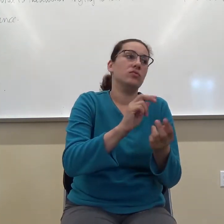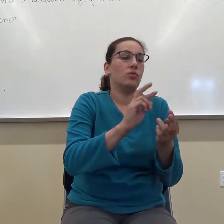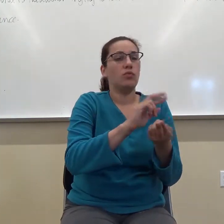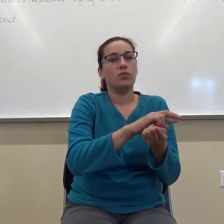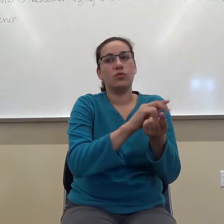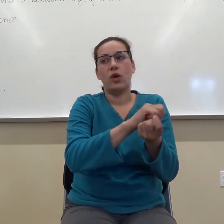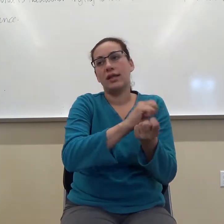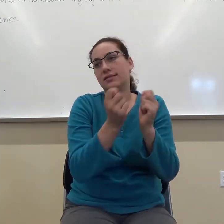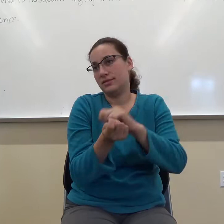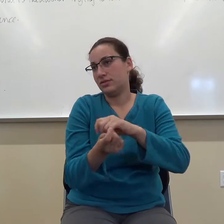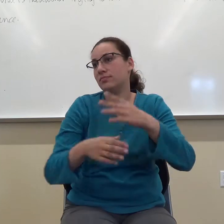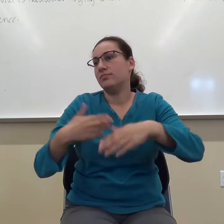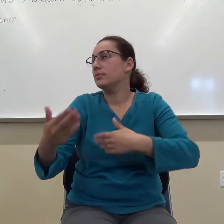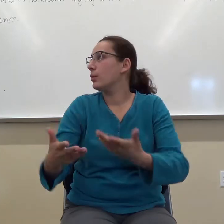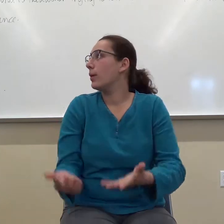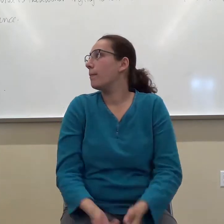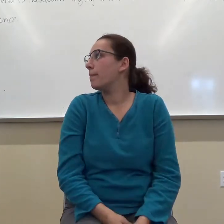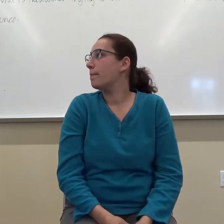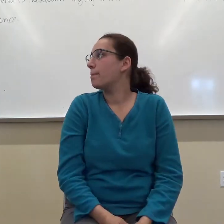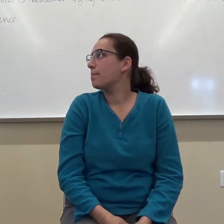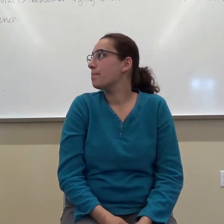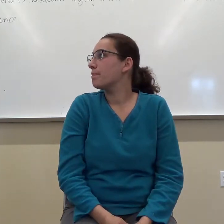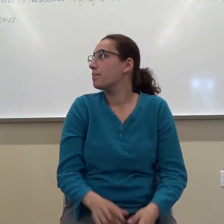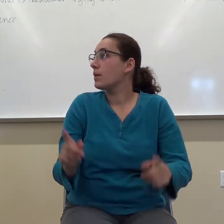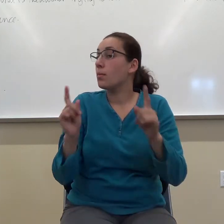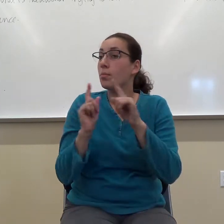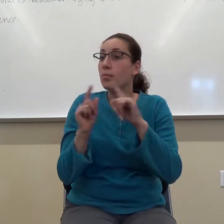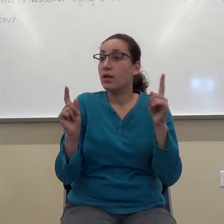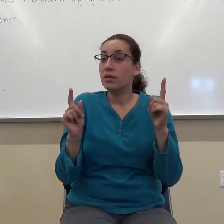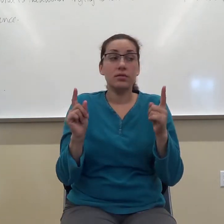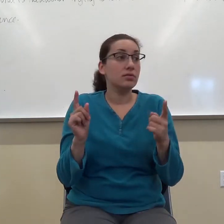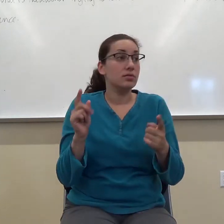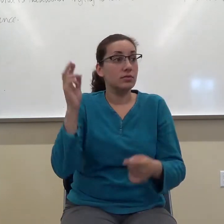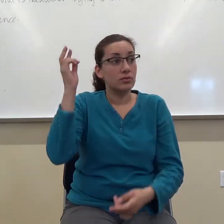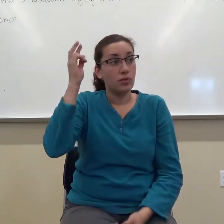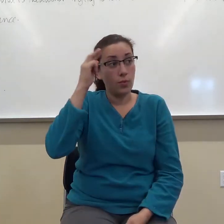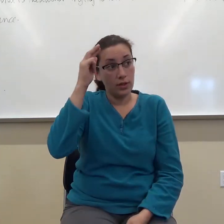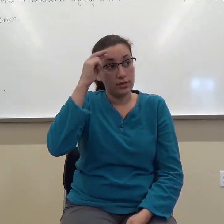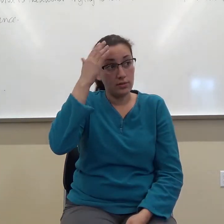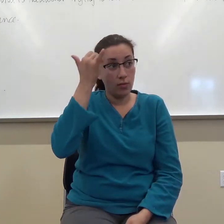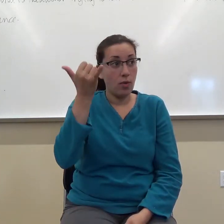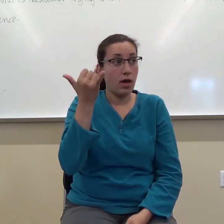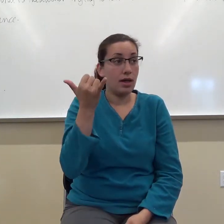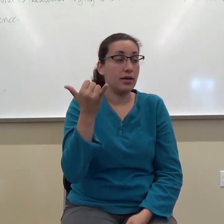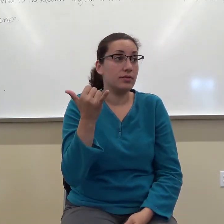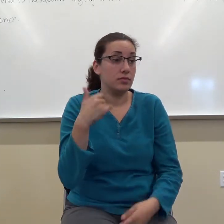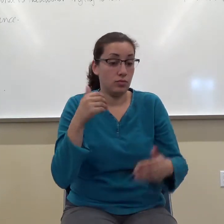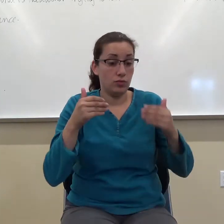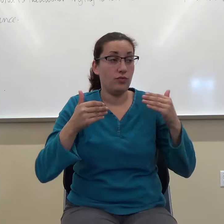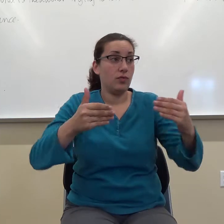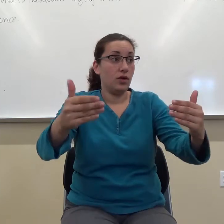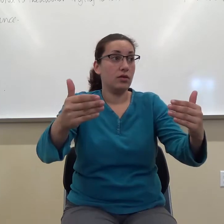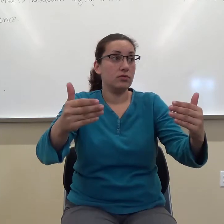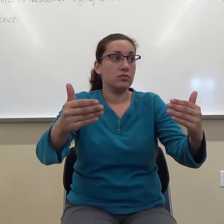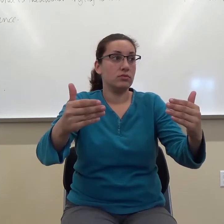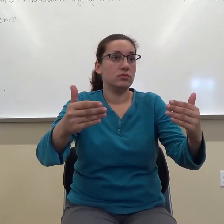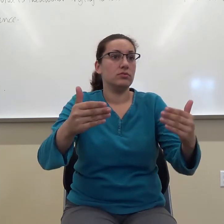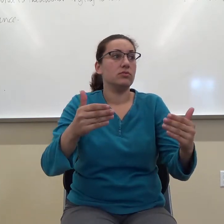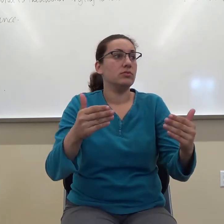okay? But the reason I can do that is because we're not stopping what we're